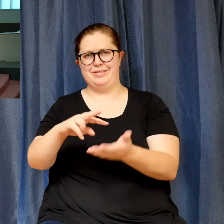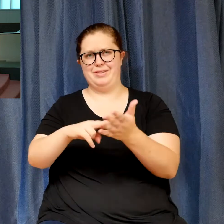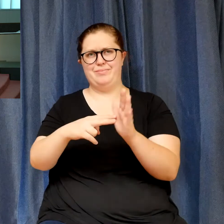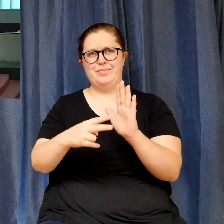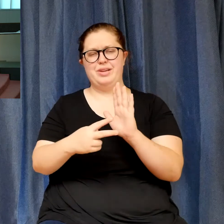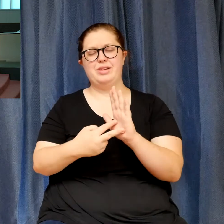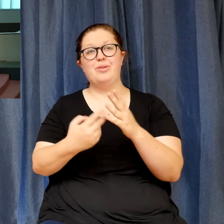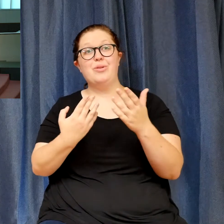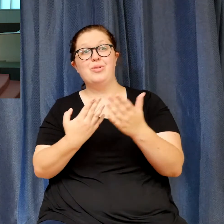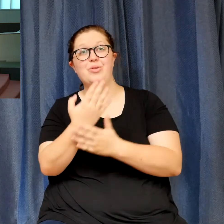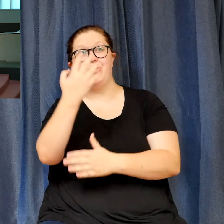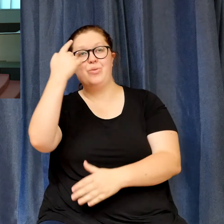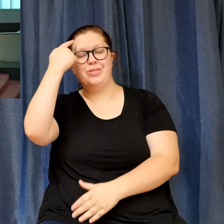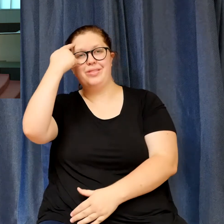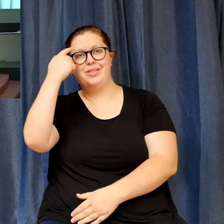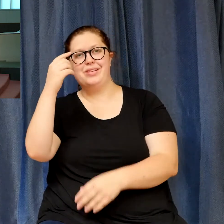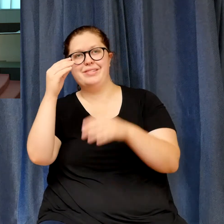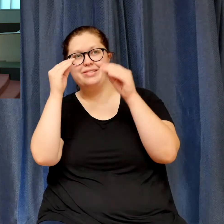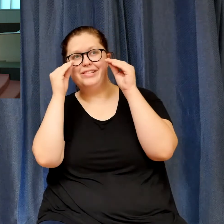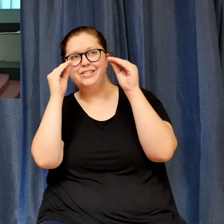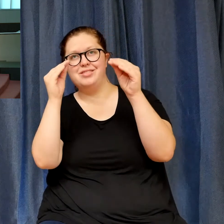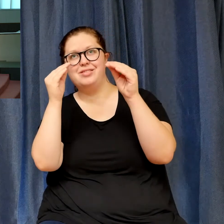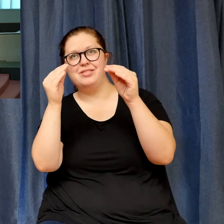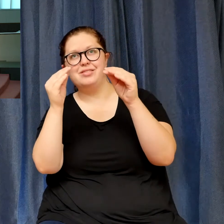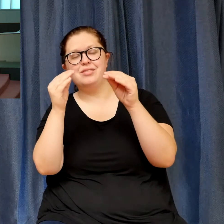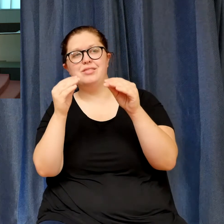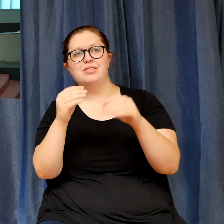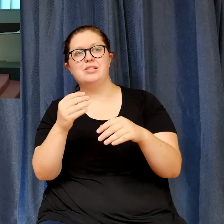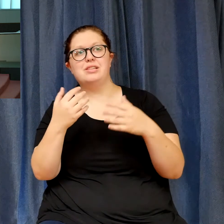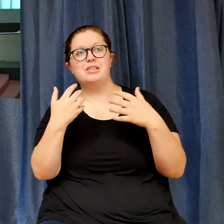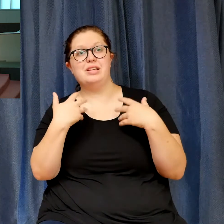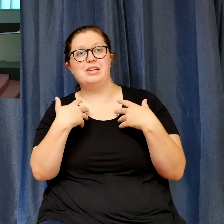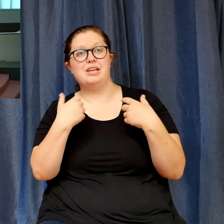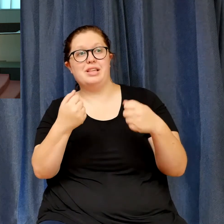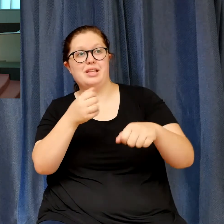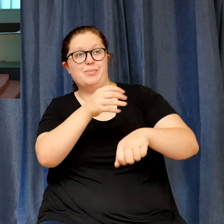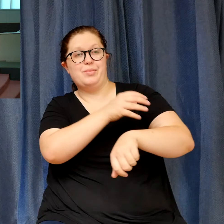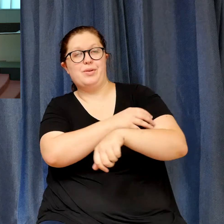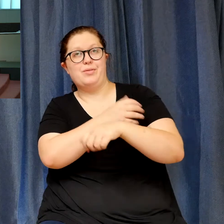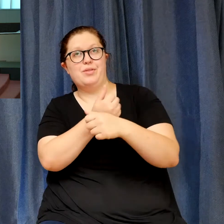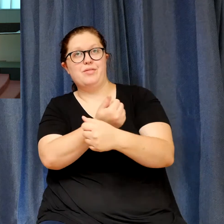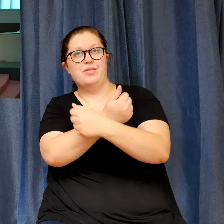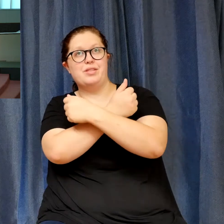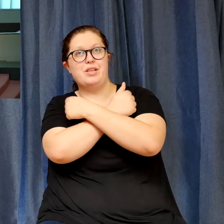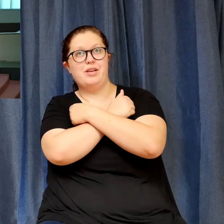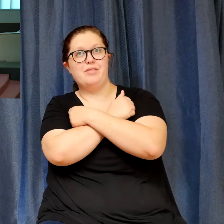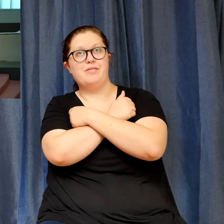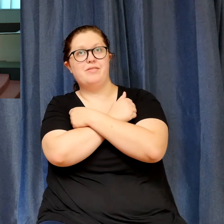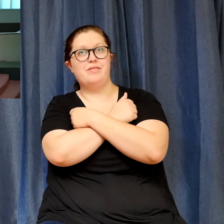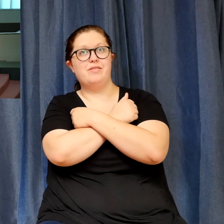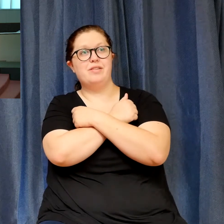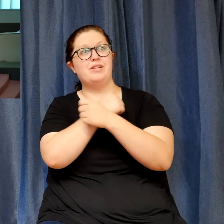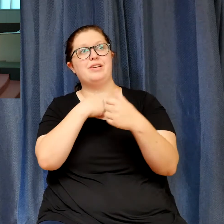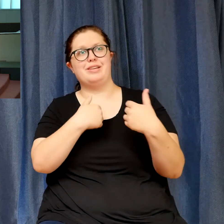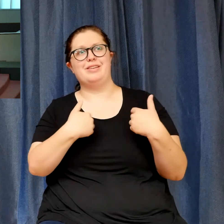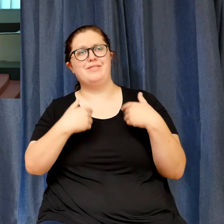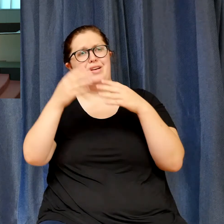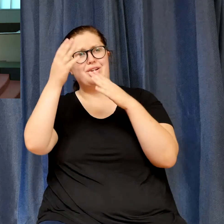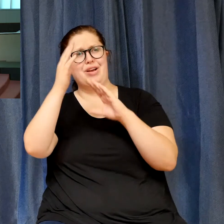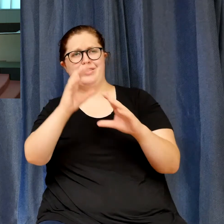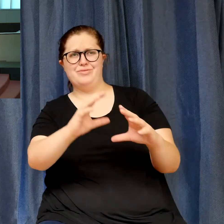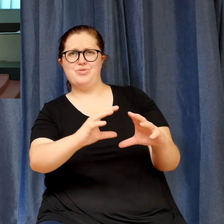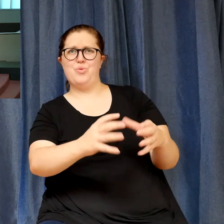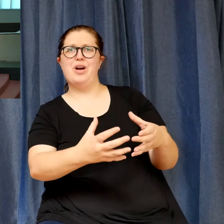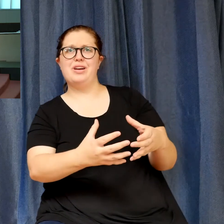the New Thought teachings, the realization that I can bring the healing power of love to whatever is going on. I have a God